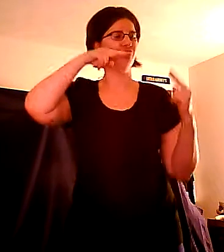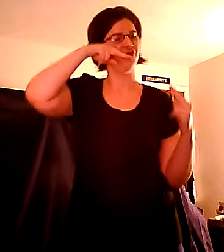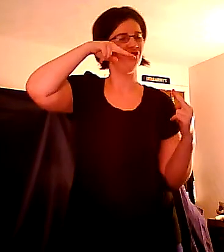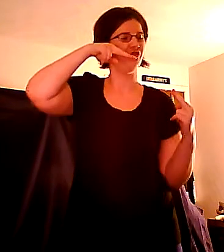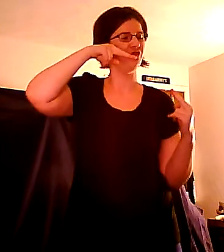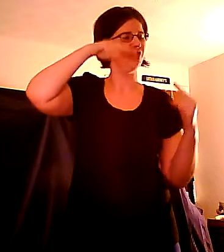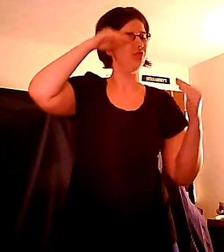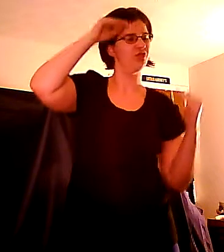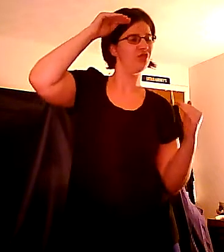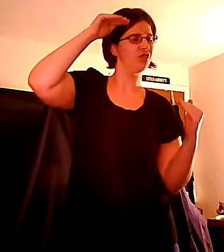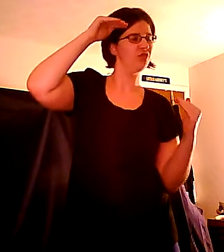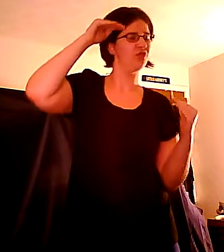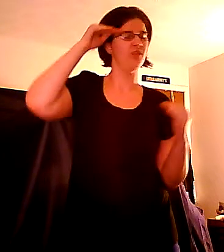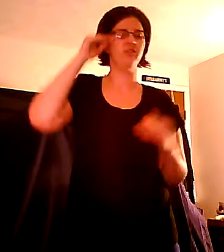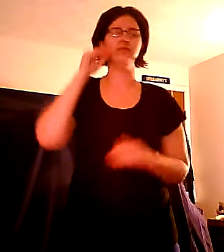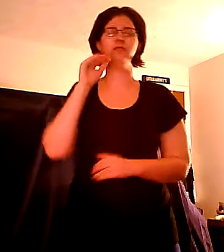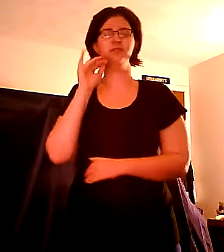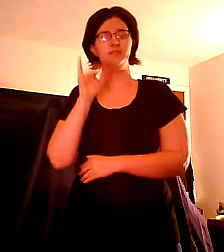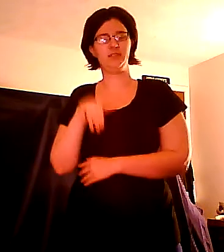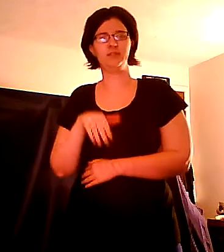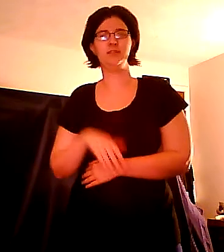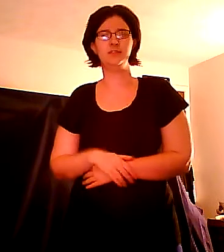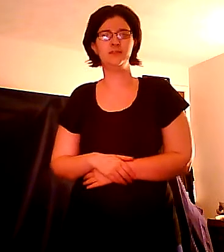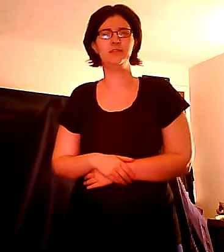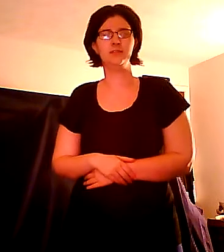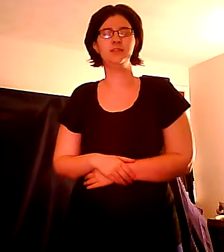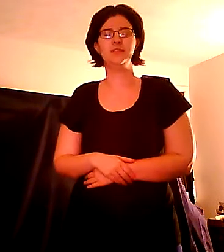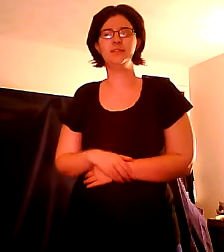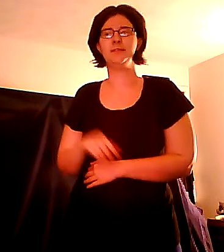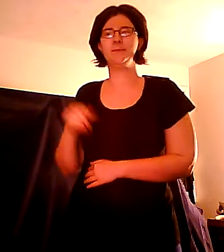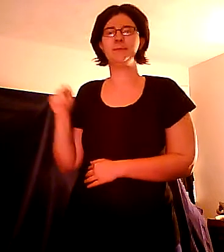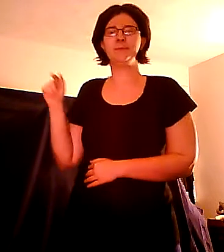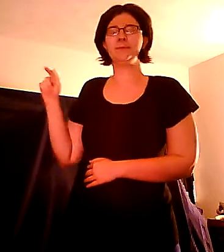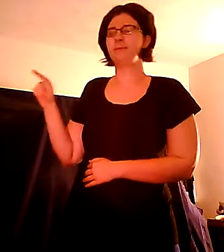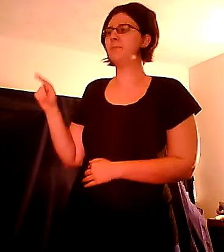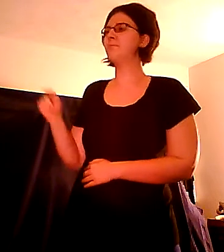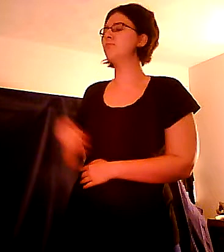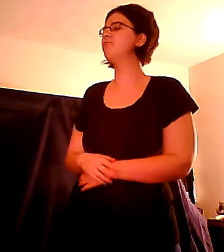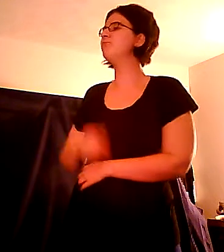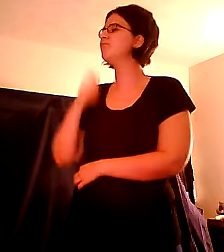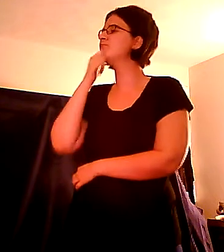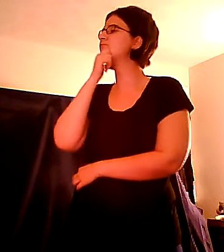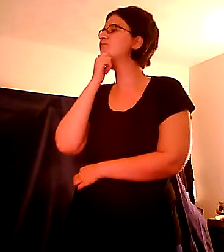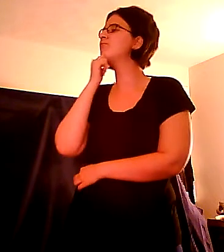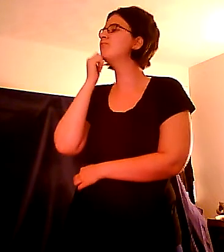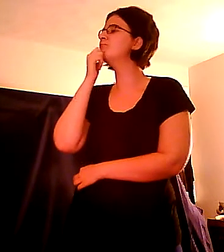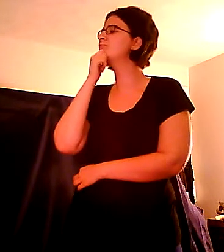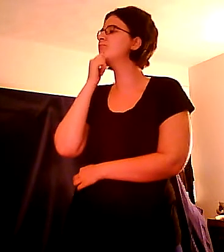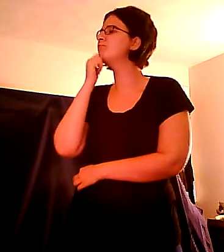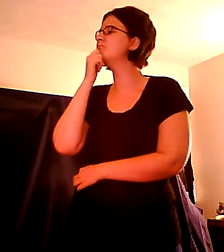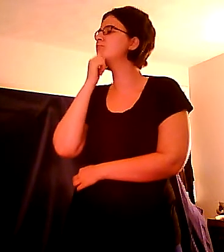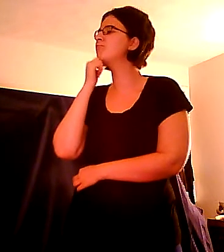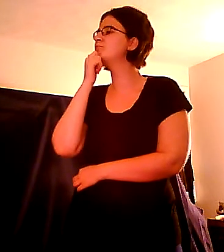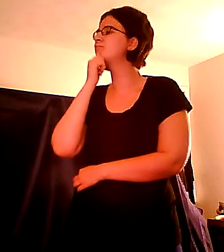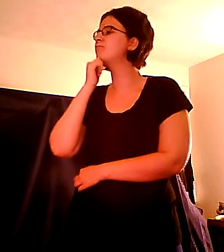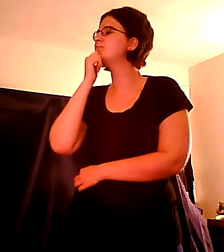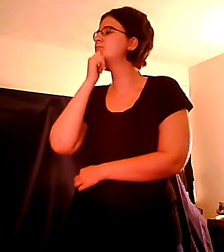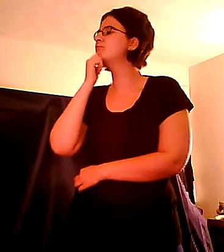night, we really did not sleep. The actual day came. And we walked out of the house and we were dancing. As we danced